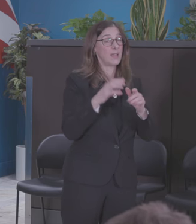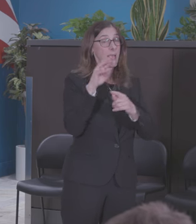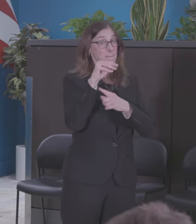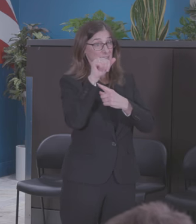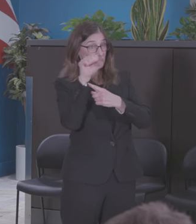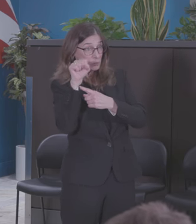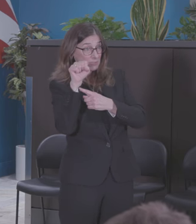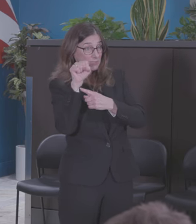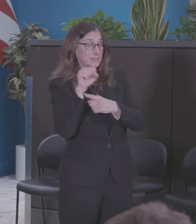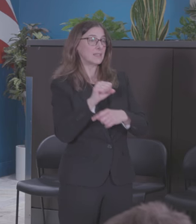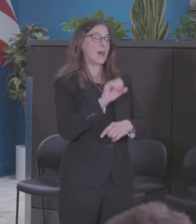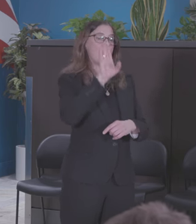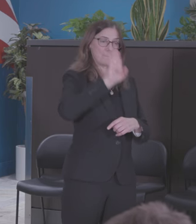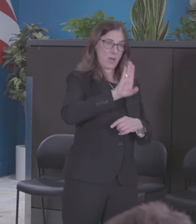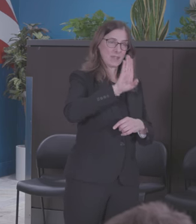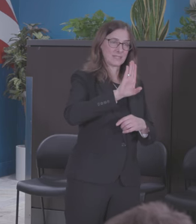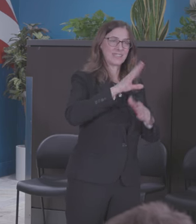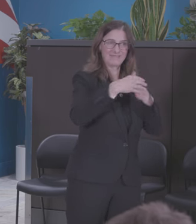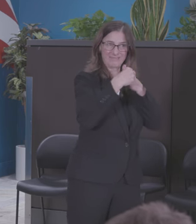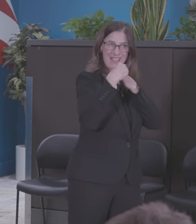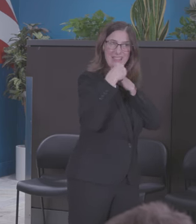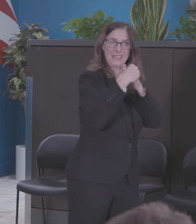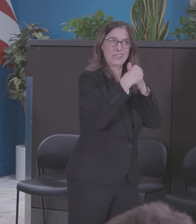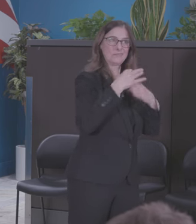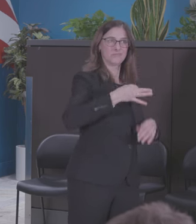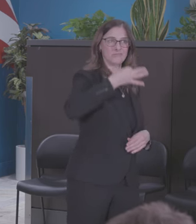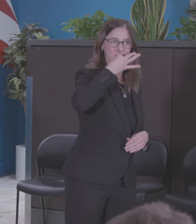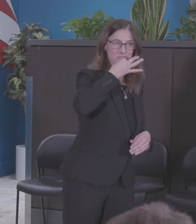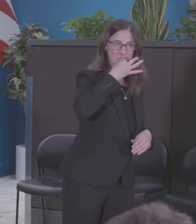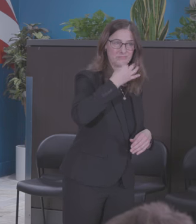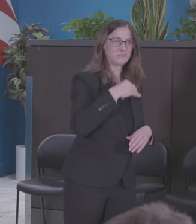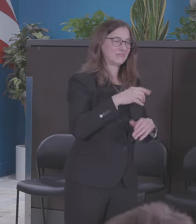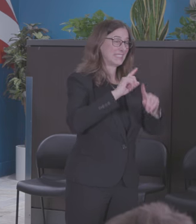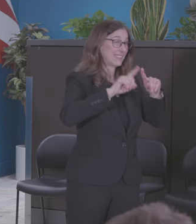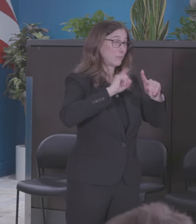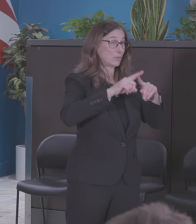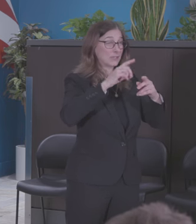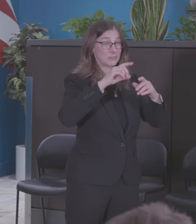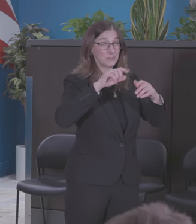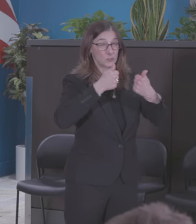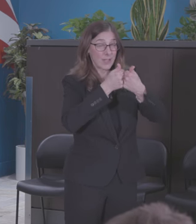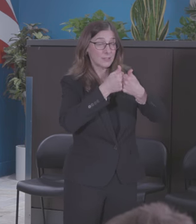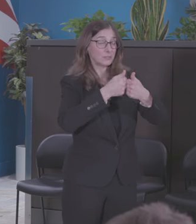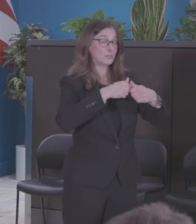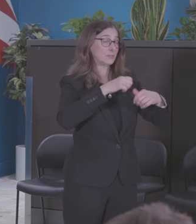in tackling the specific barriers, person by person, community by community.